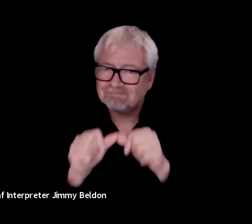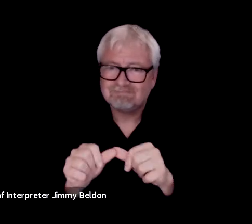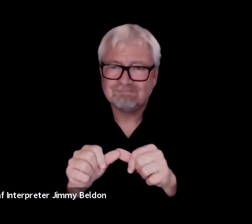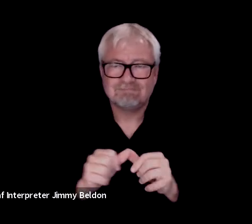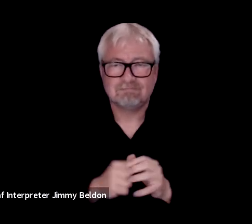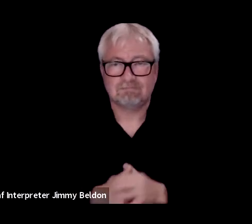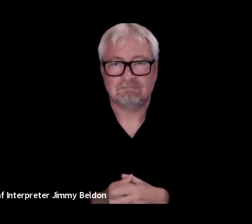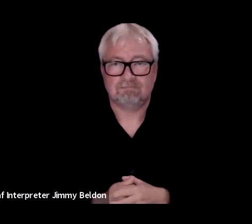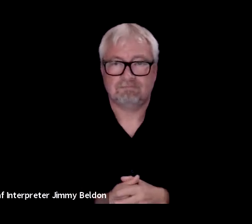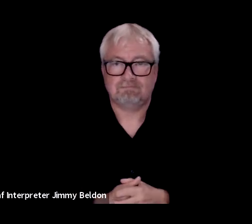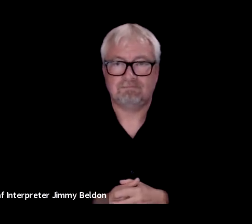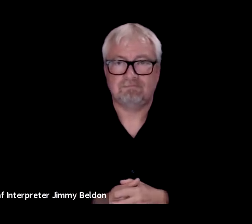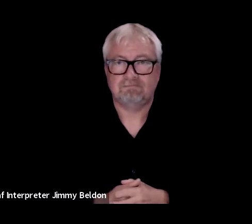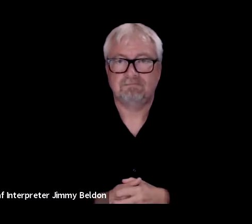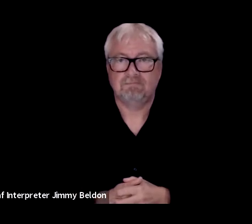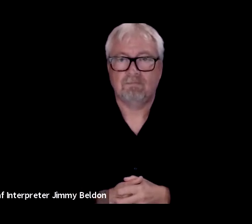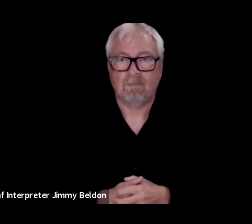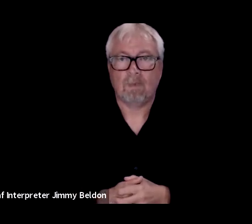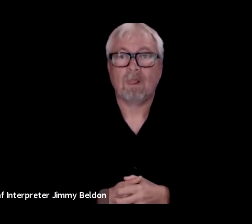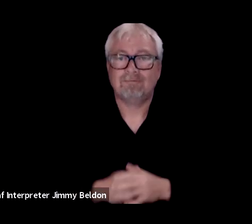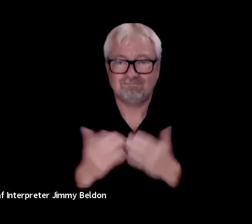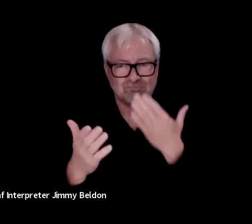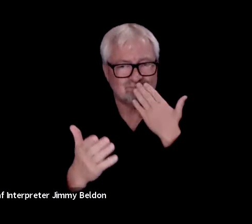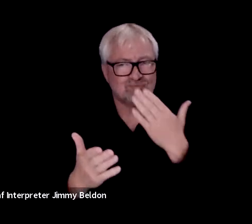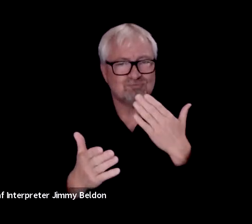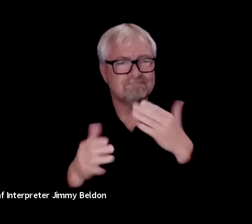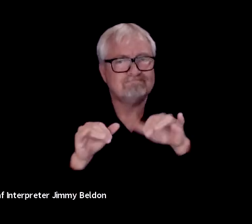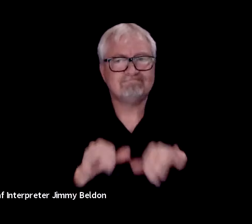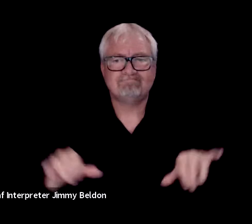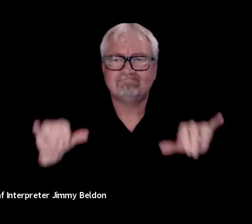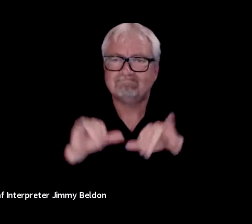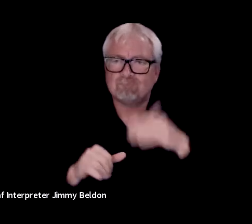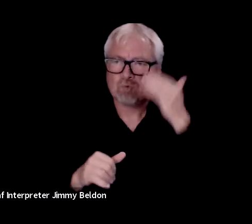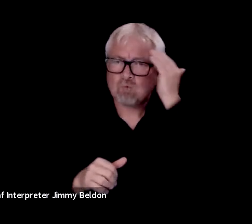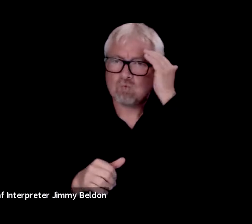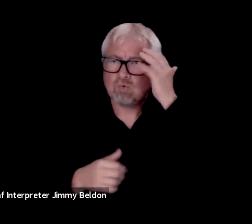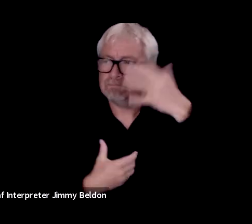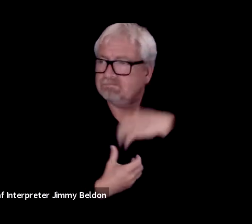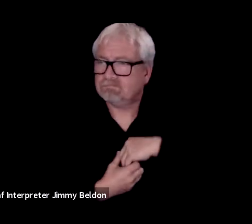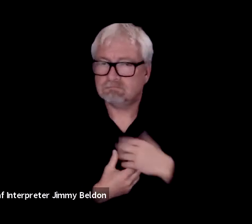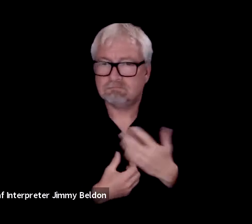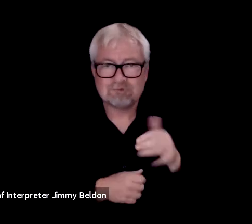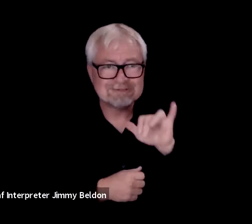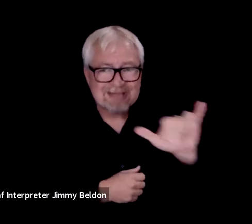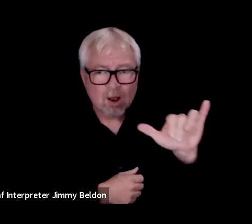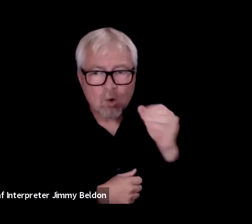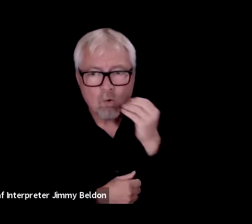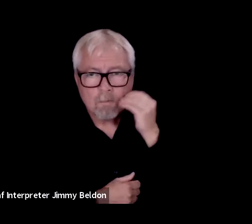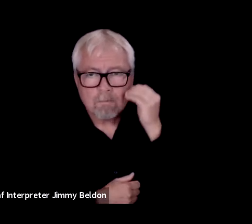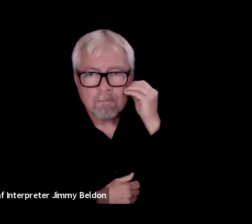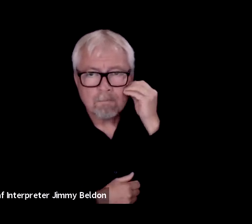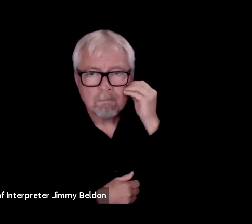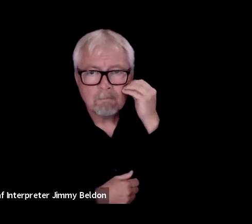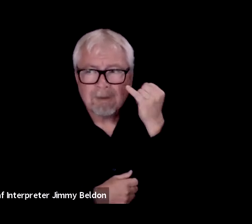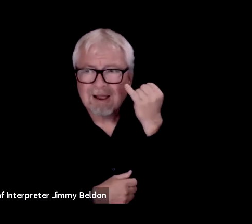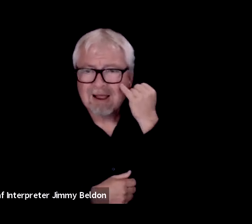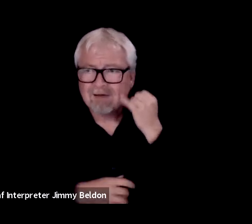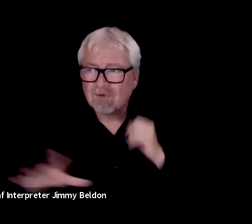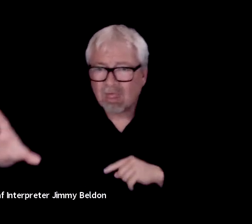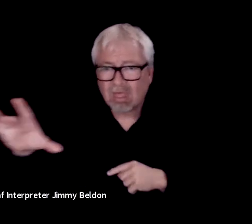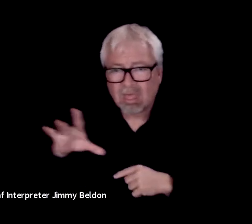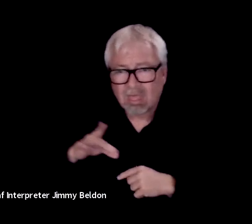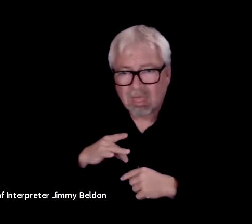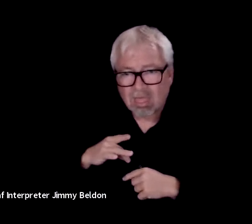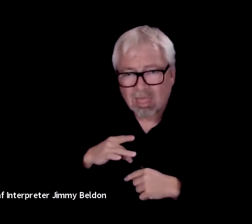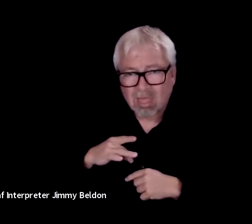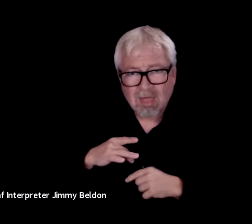like staying home when sick or exposed to someone who is sick and getting tested as appropriate. And on that note,